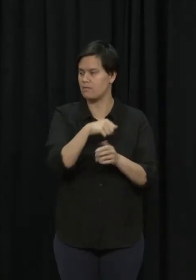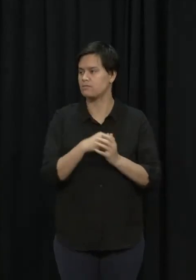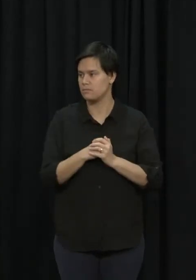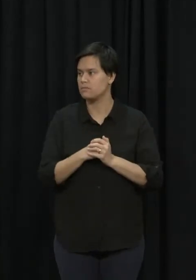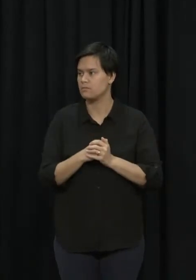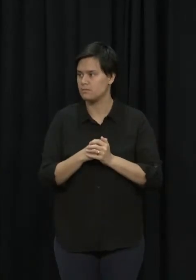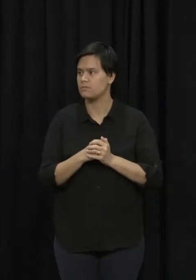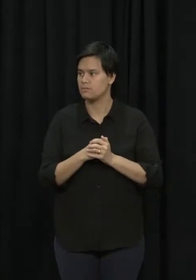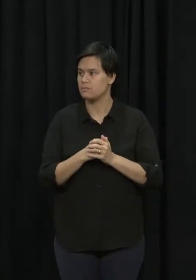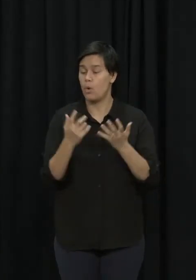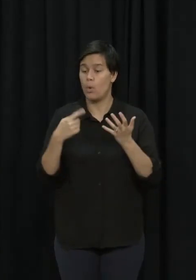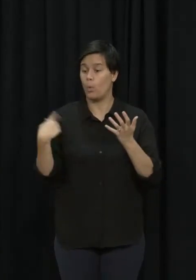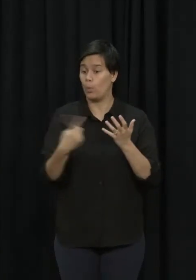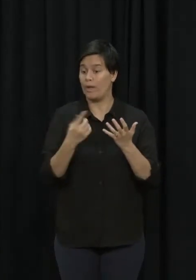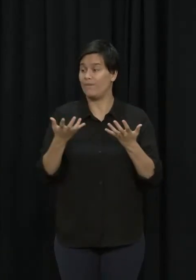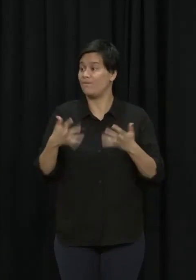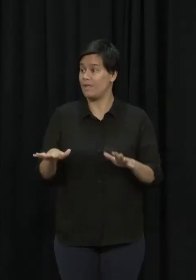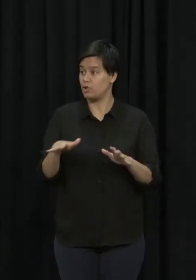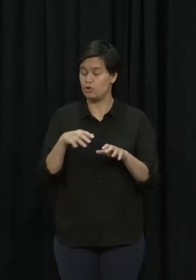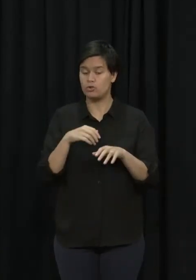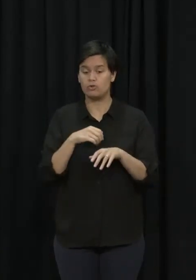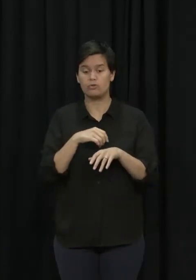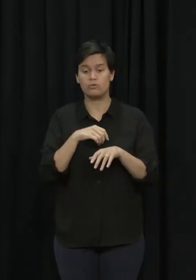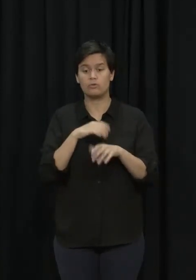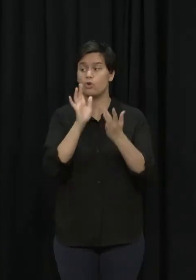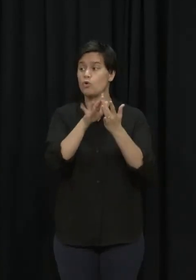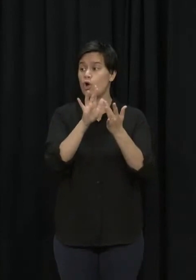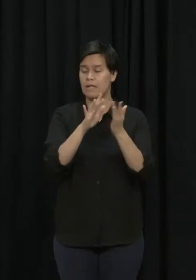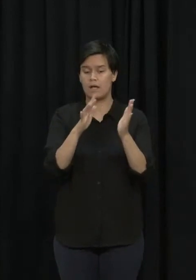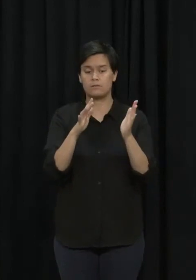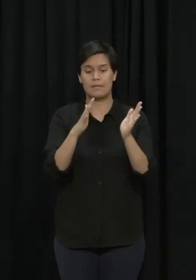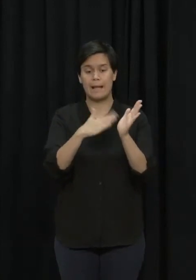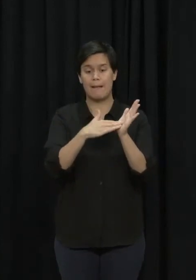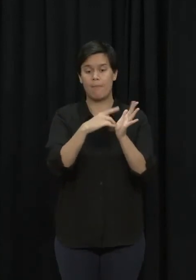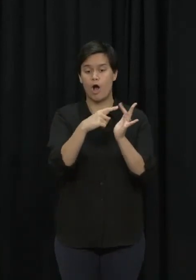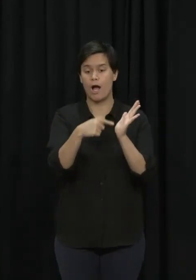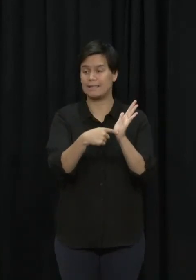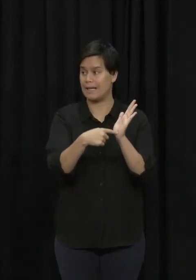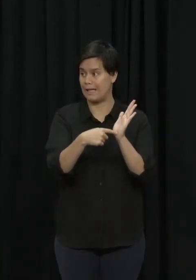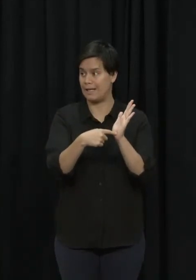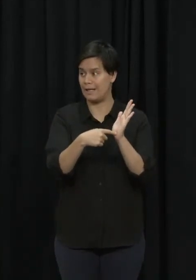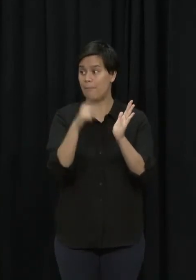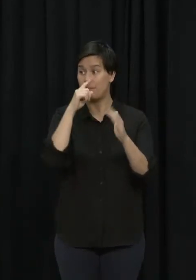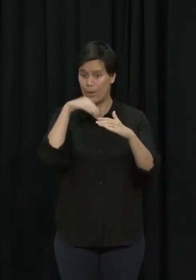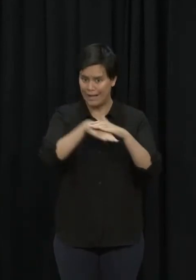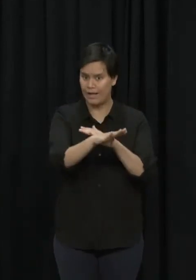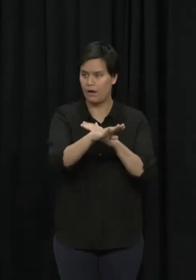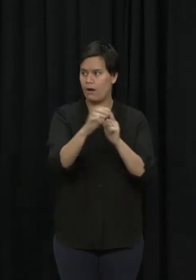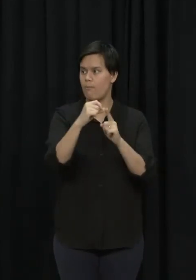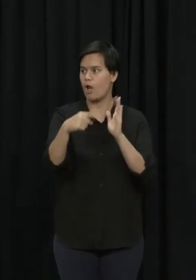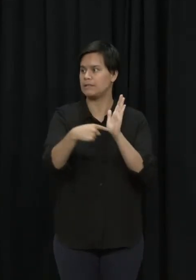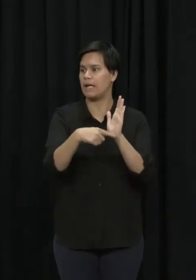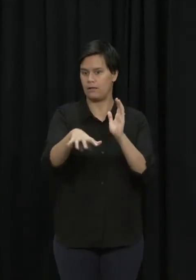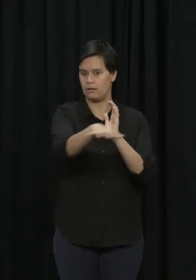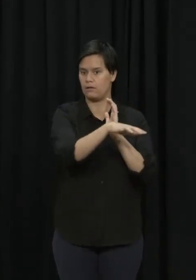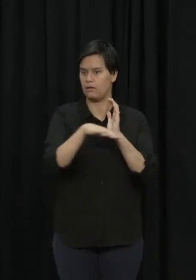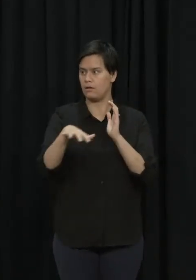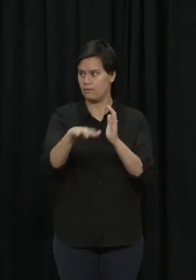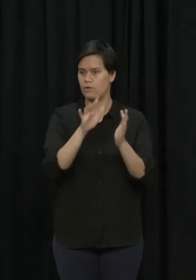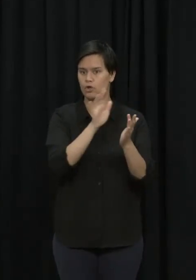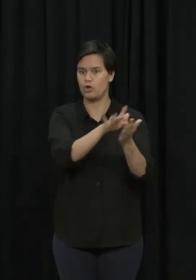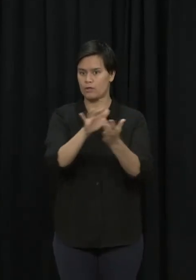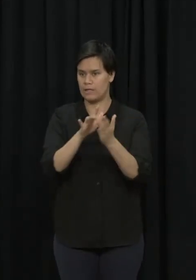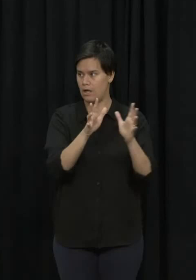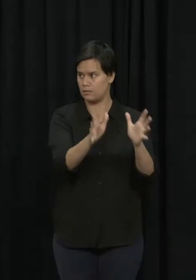able to contact, for example, the MIT and the gym, the people who were exposed, all have been contacted. They know they should